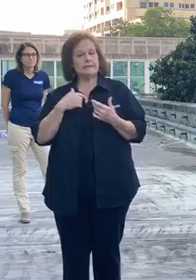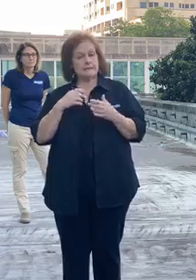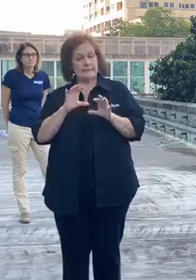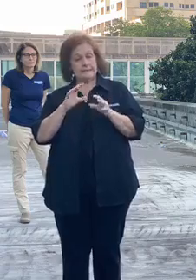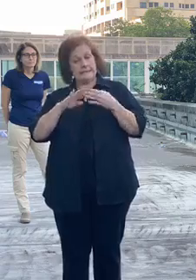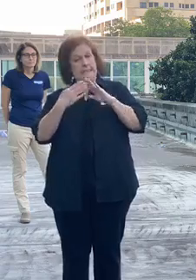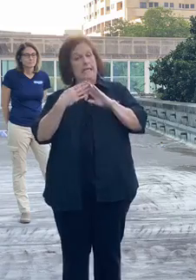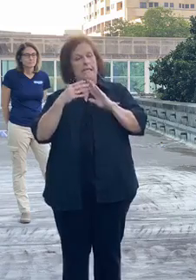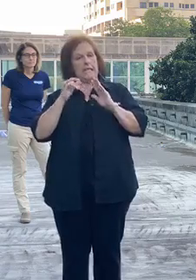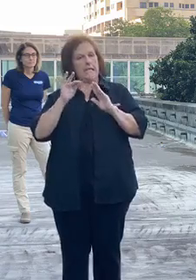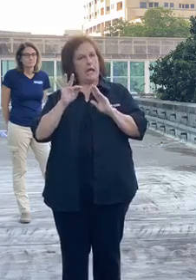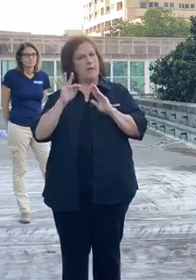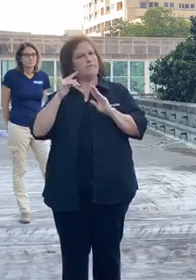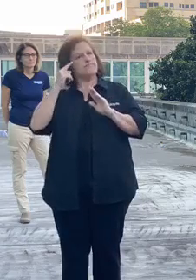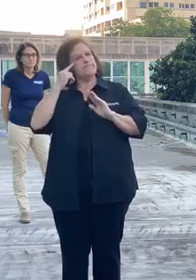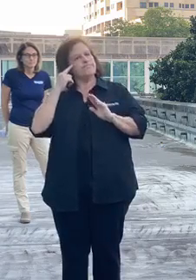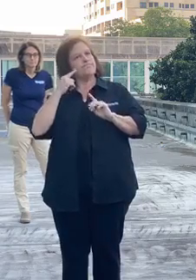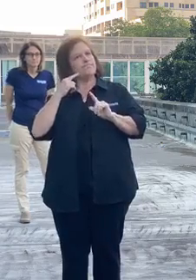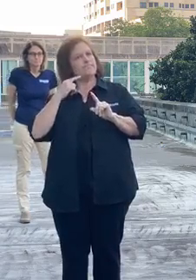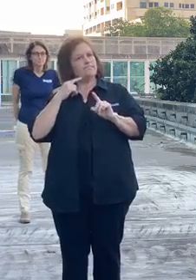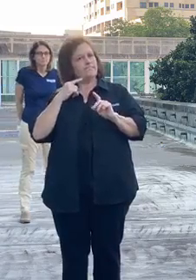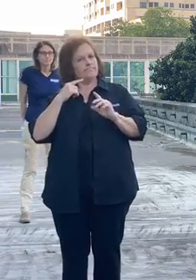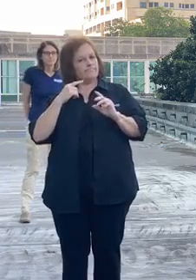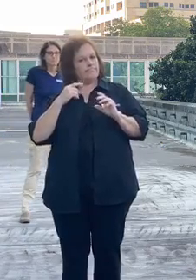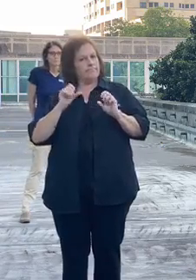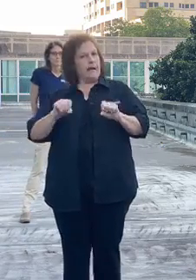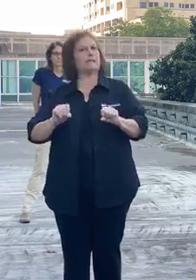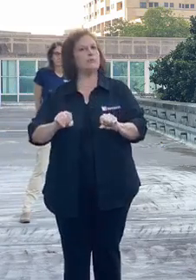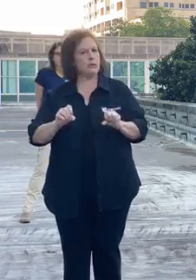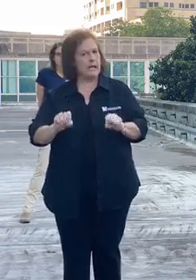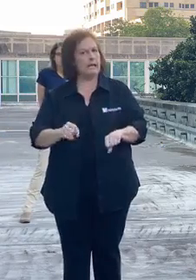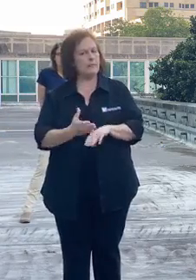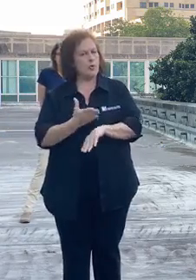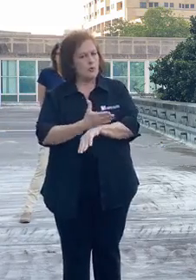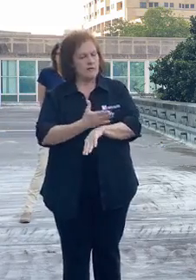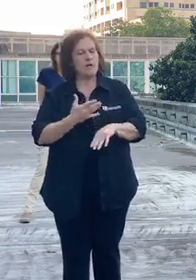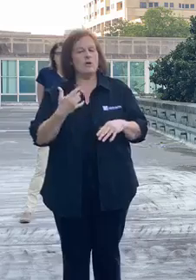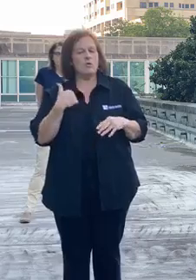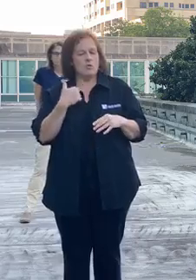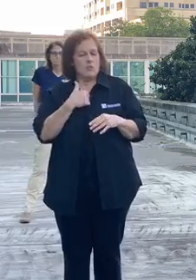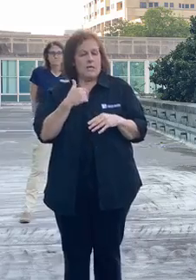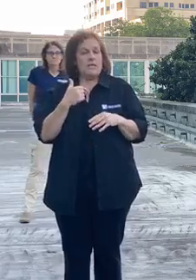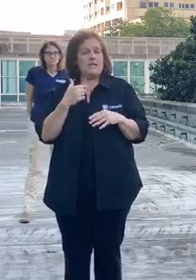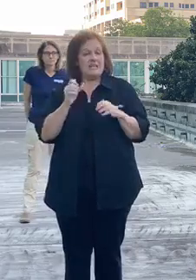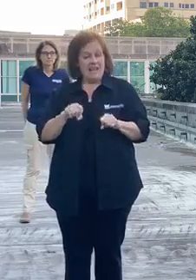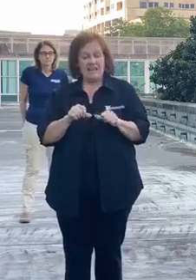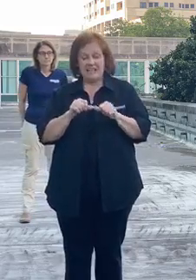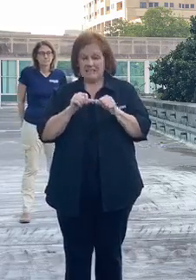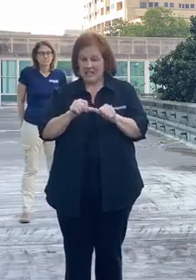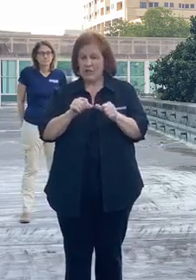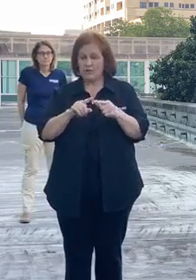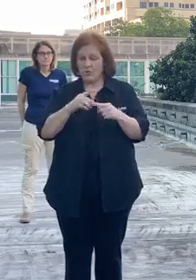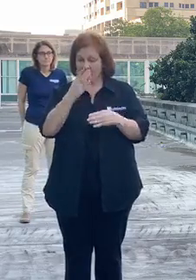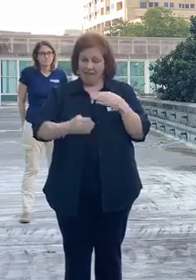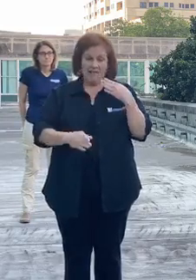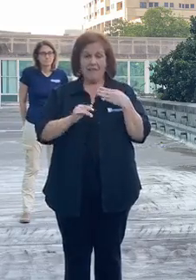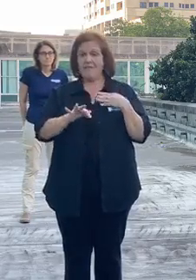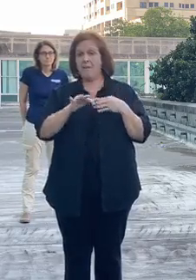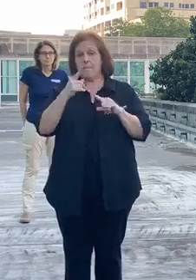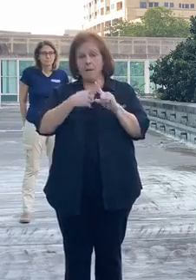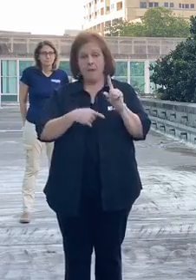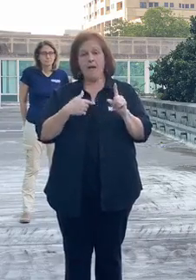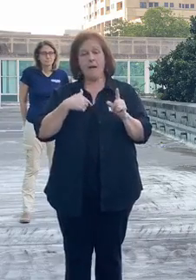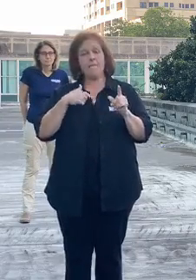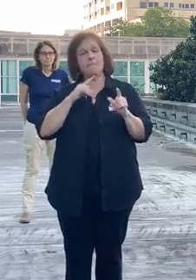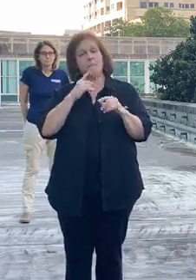optimists, but it's time to be realistic. We're in this at least through the end of the month, and we have to continue that. And I'm begging the public